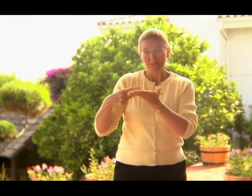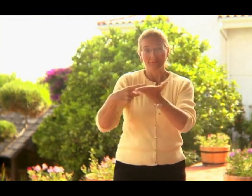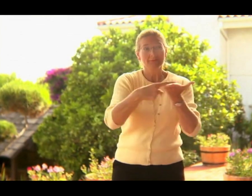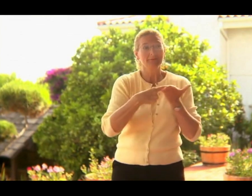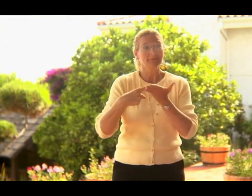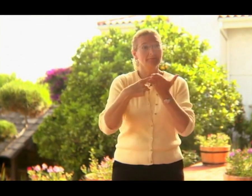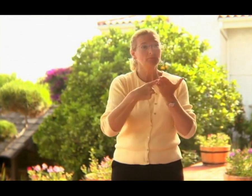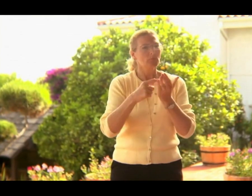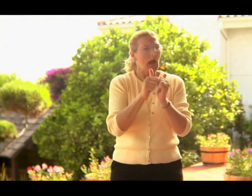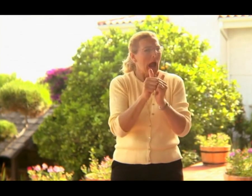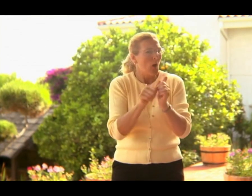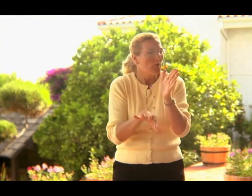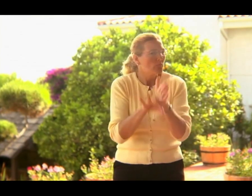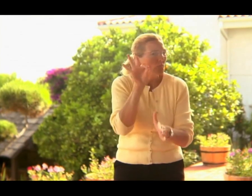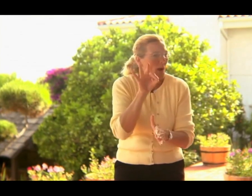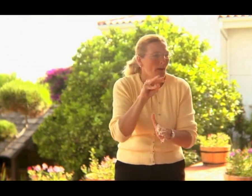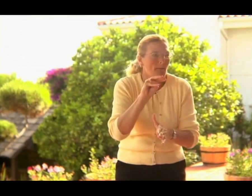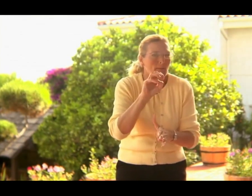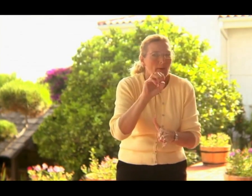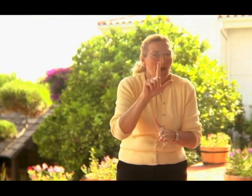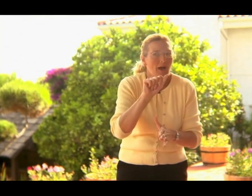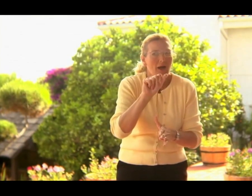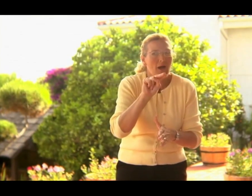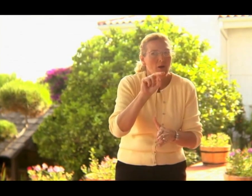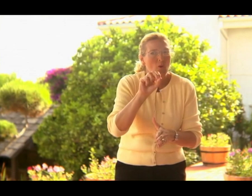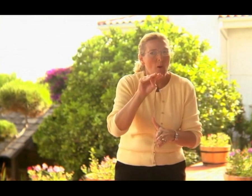Remember the ABCs of finding a melanoma that we discussed earlier?